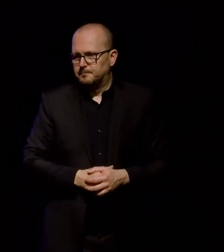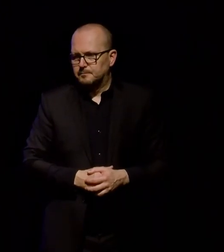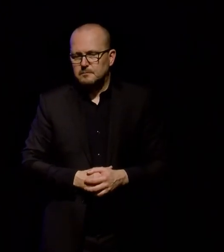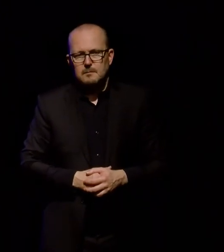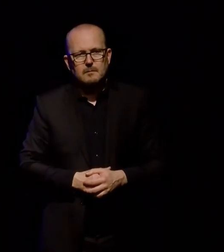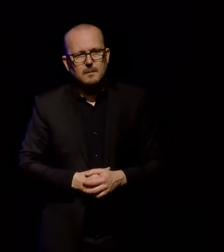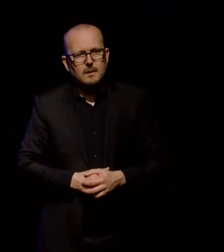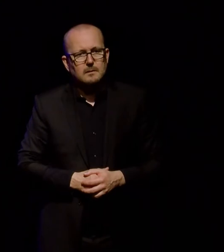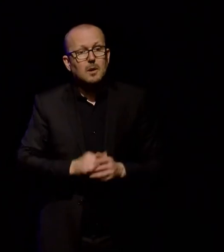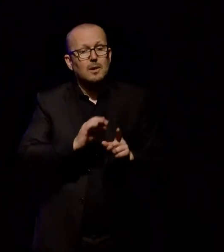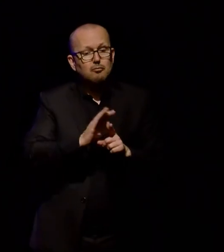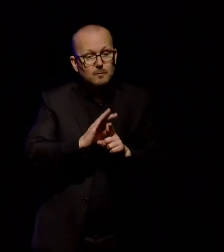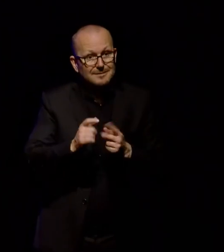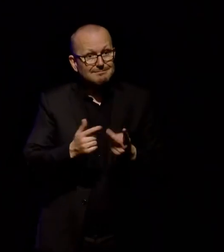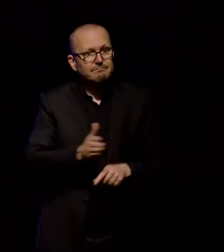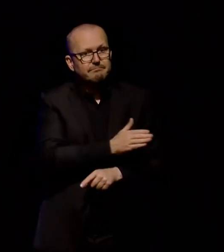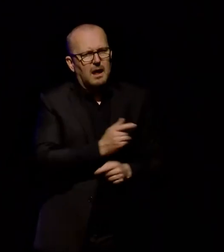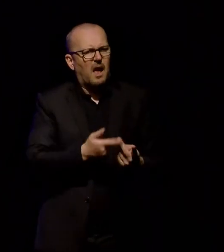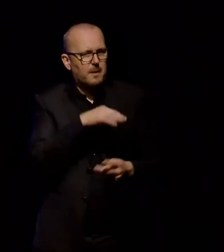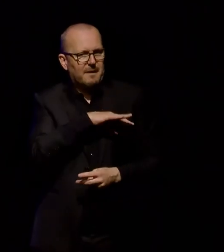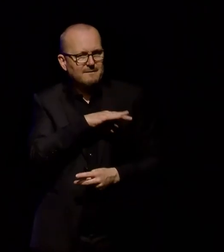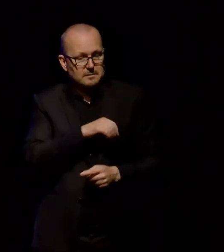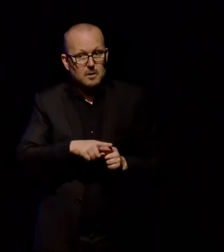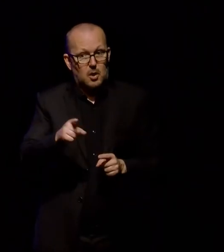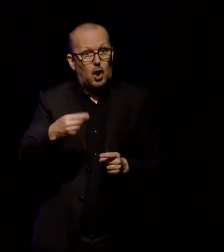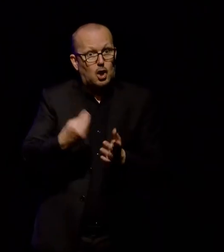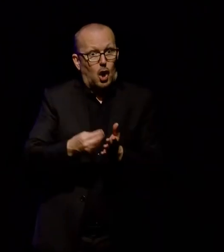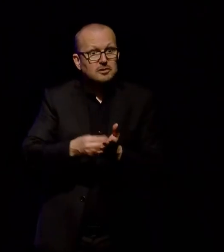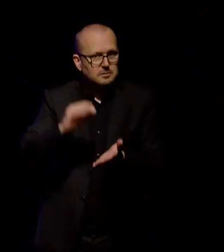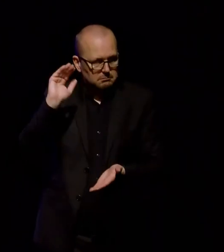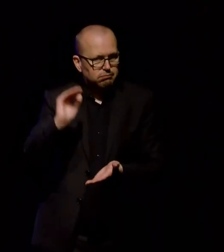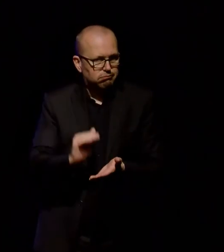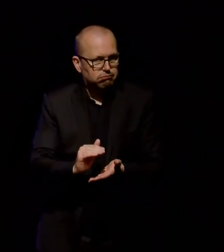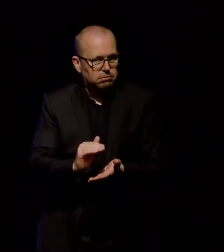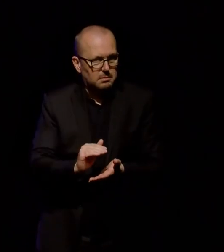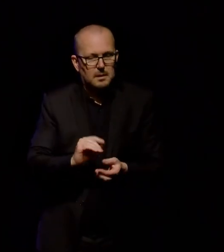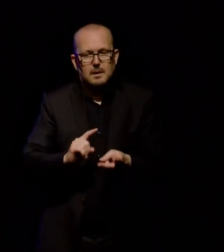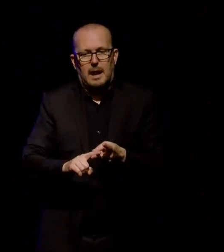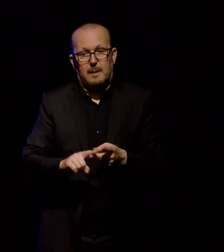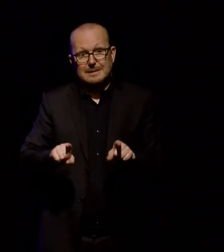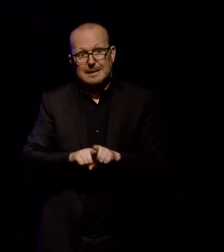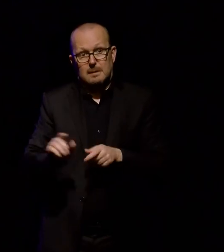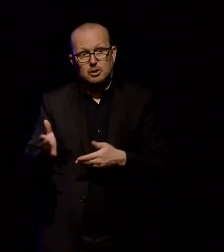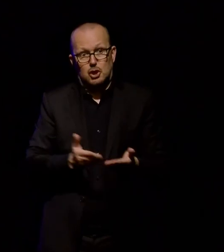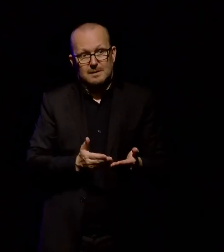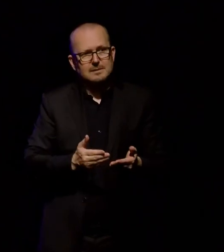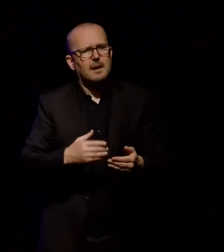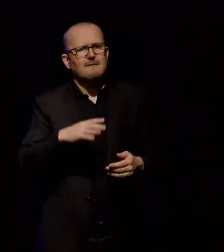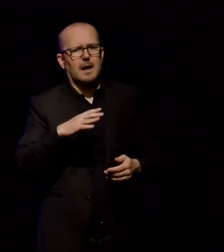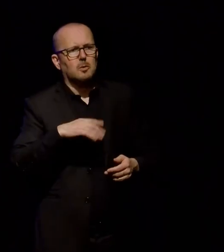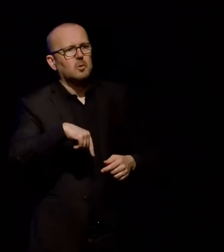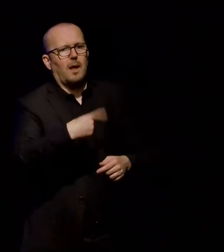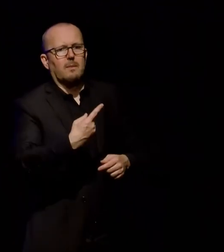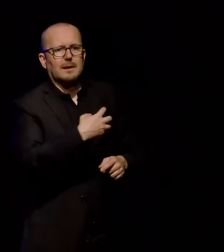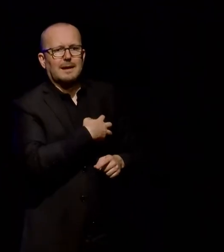beneficial outcomes. We were able to significantly reduce storage costs, and the same service is now available to other government agencies